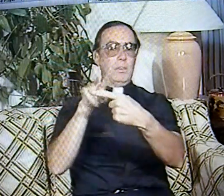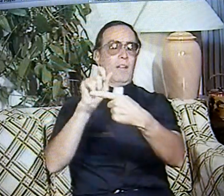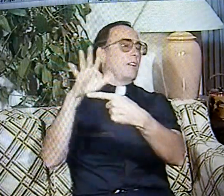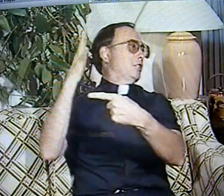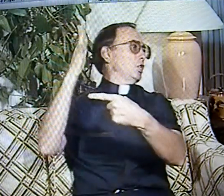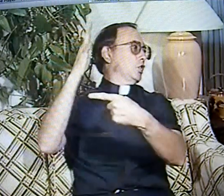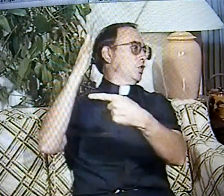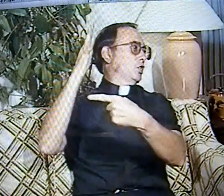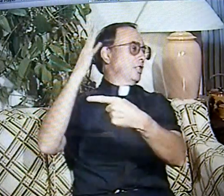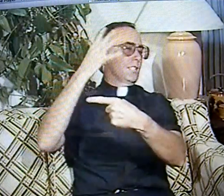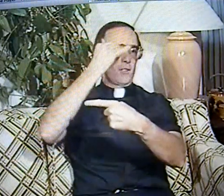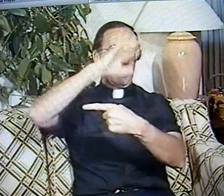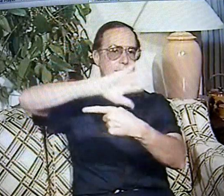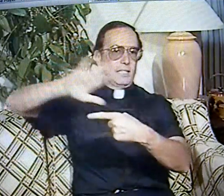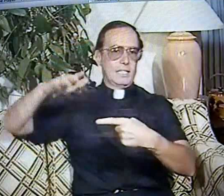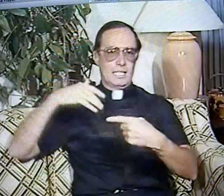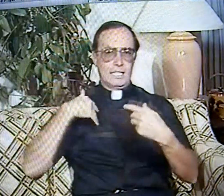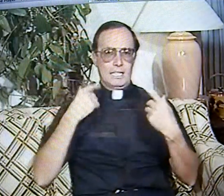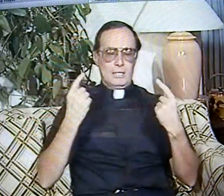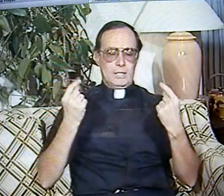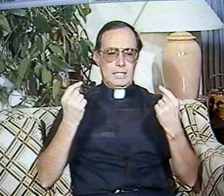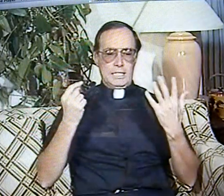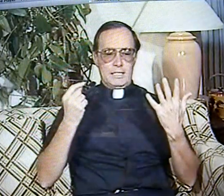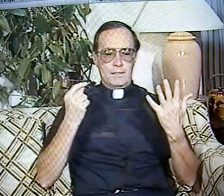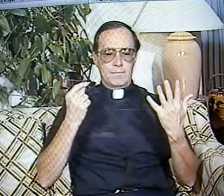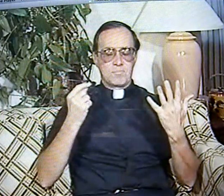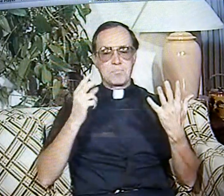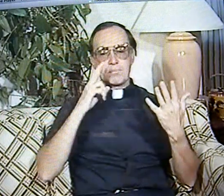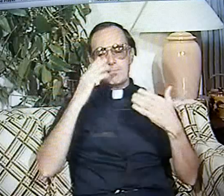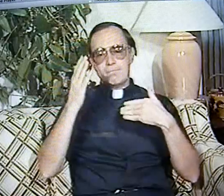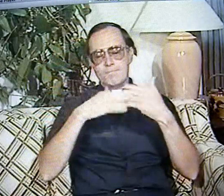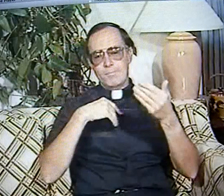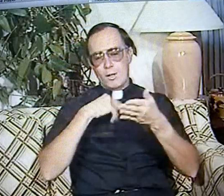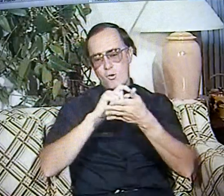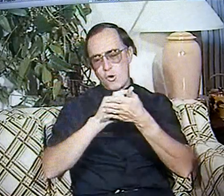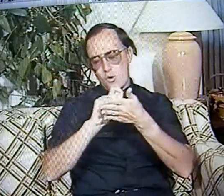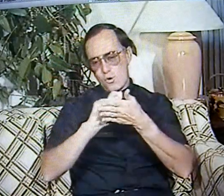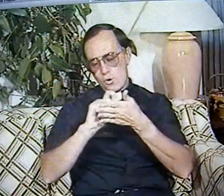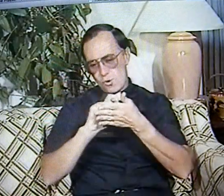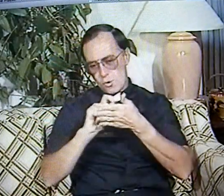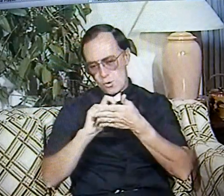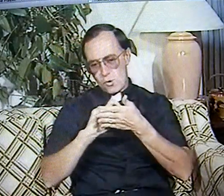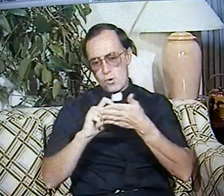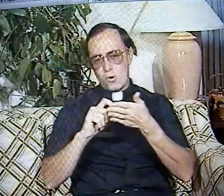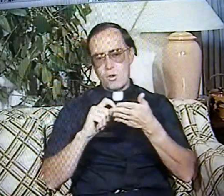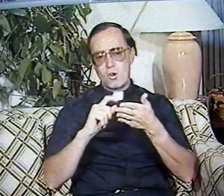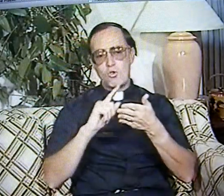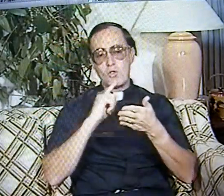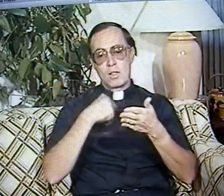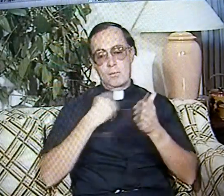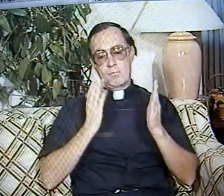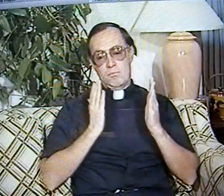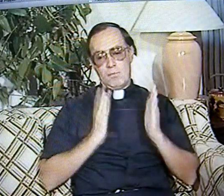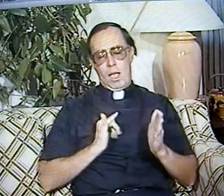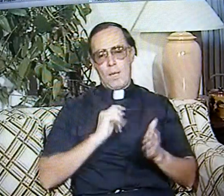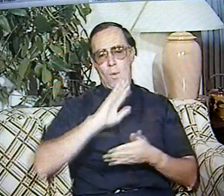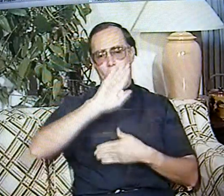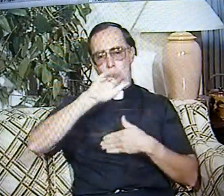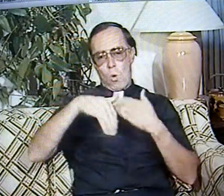away. Oh, if they noticed that word, I'd be done. There would be no way. So I just filled it out. I was honest.